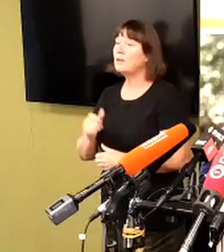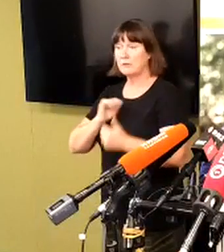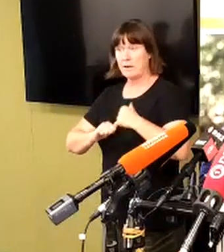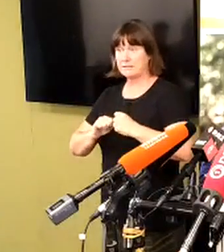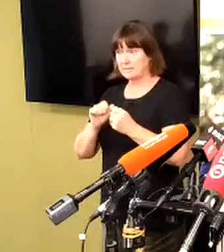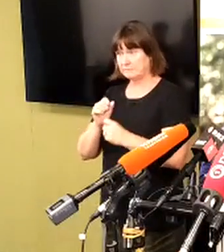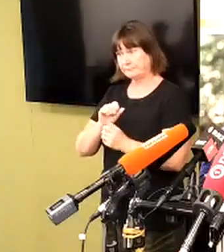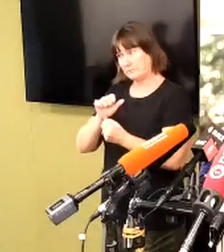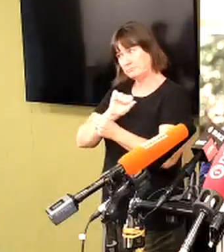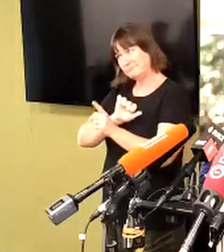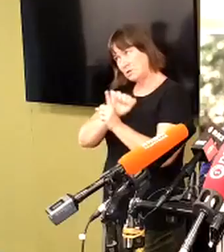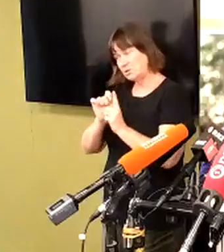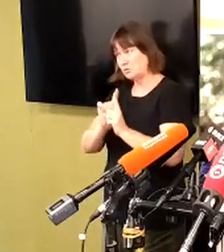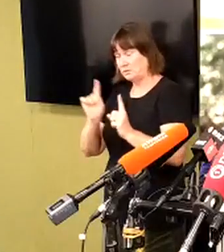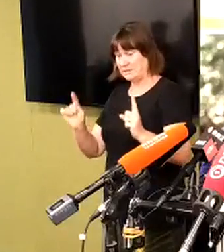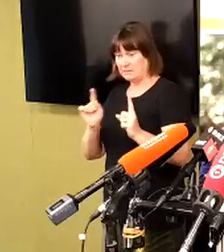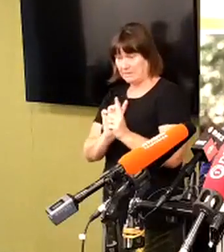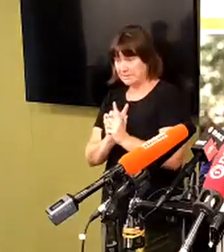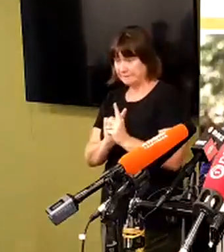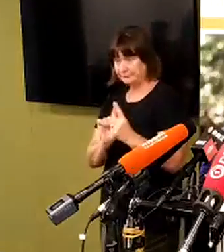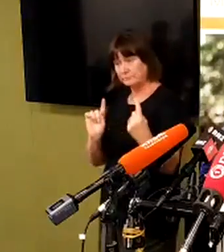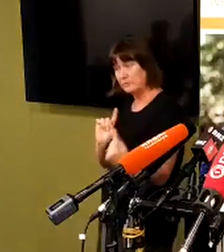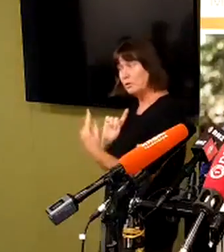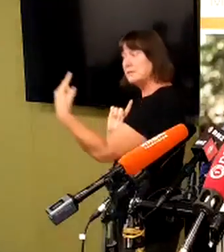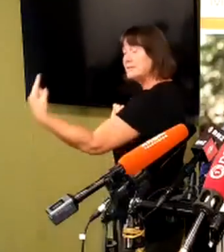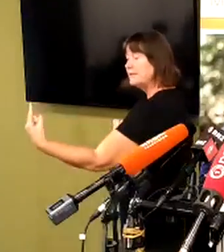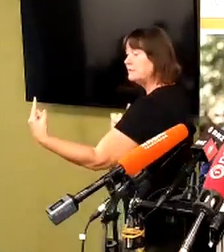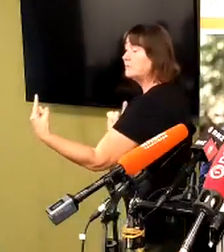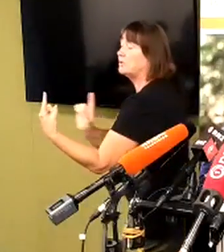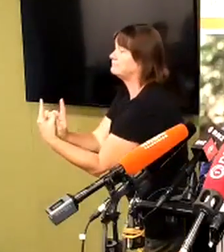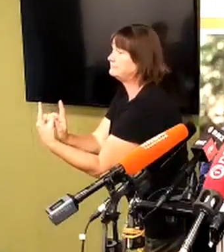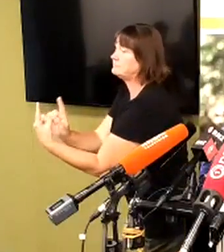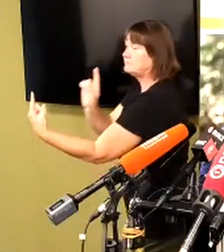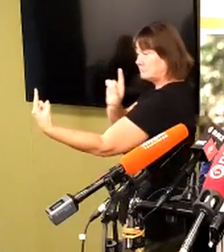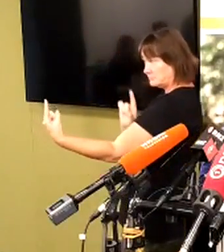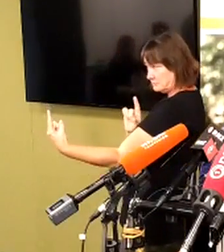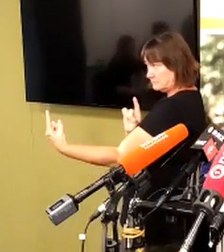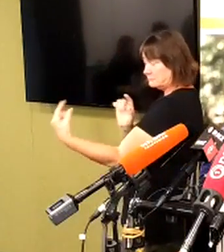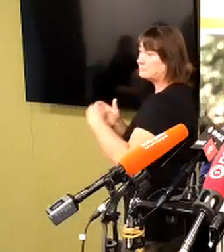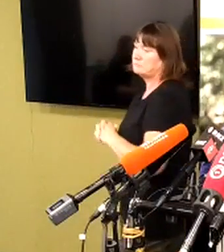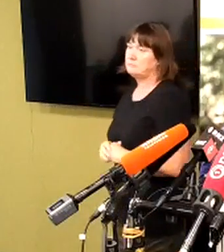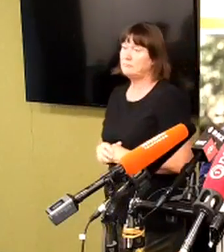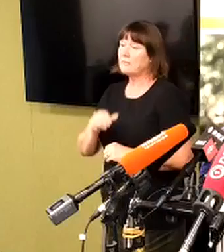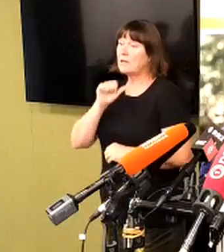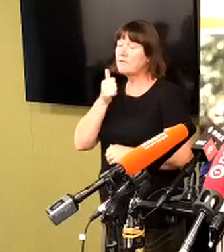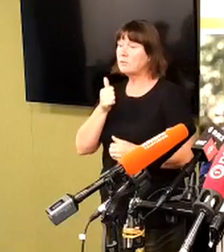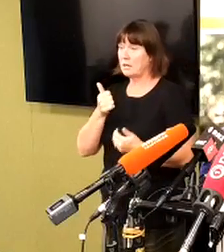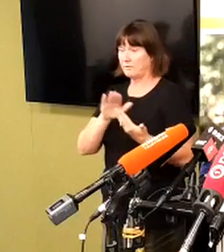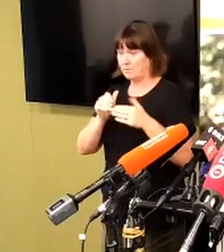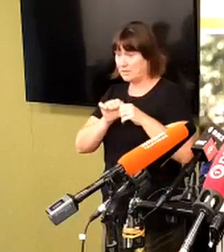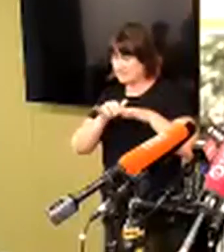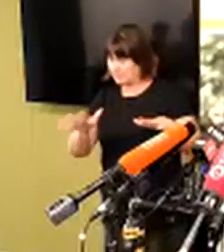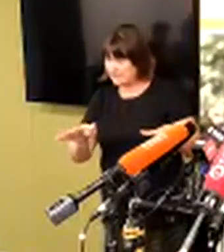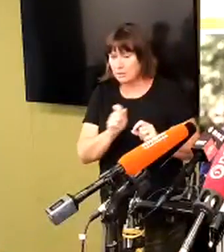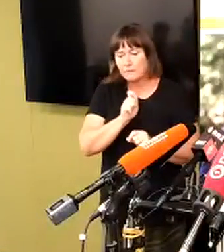distancing. So at the moment, even though we don't have evidence of any wider community spread and the small number of cases, we need